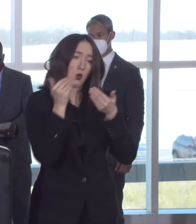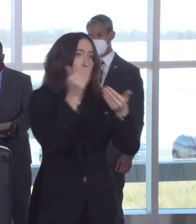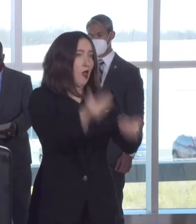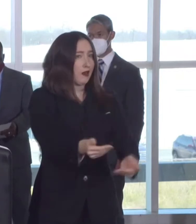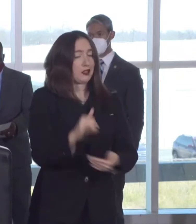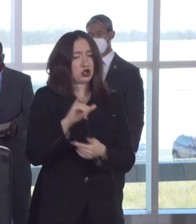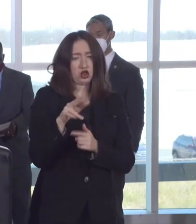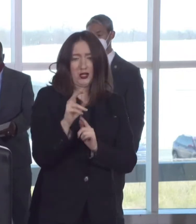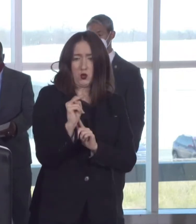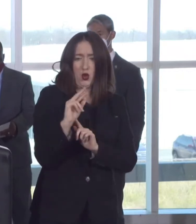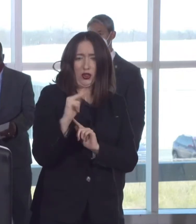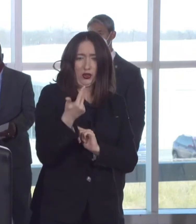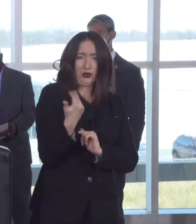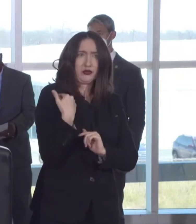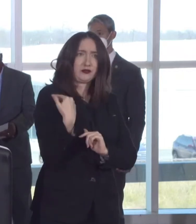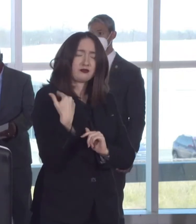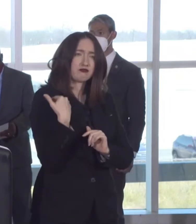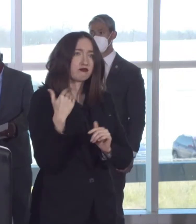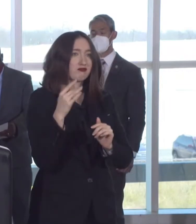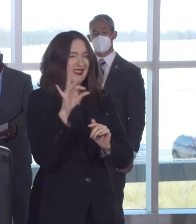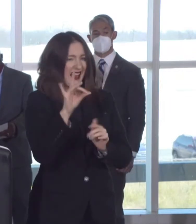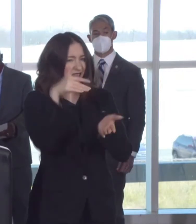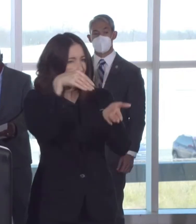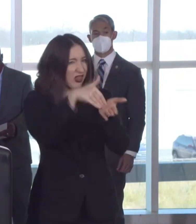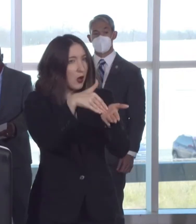January the 3rd, we've given another